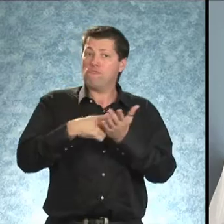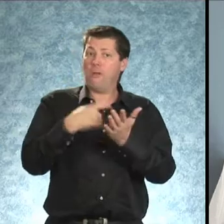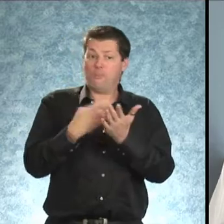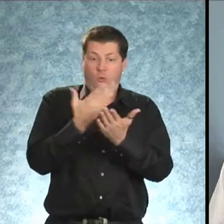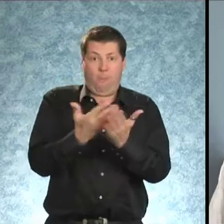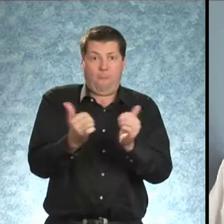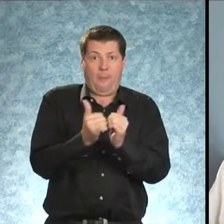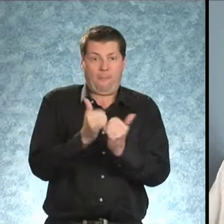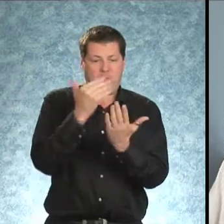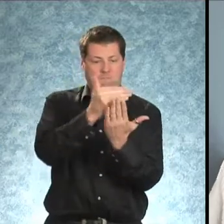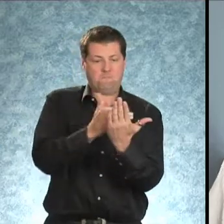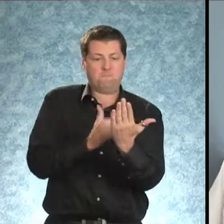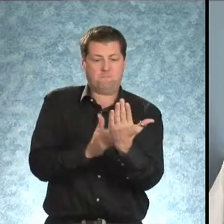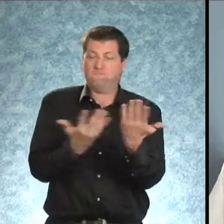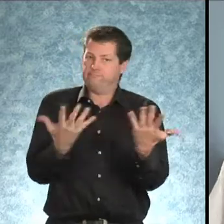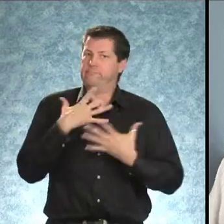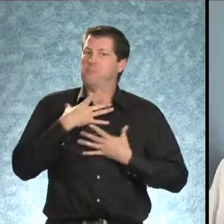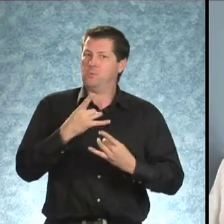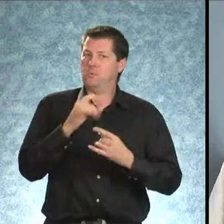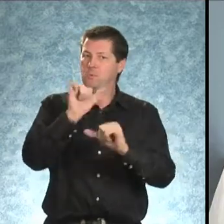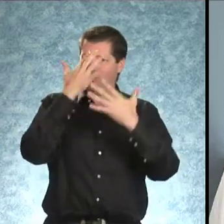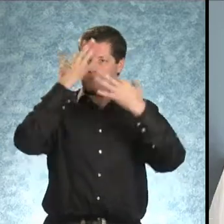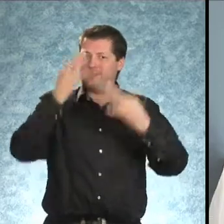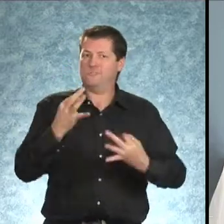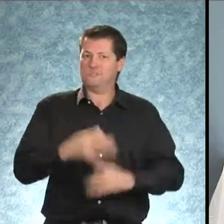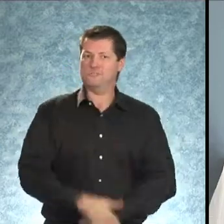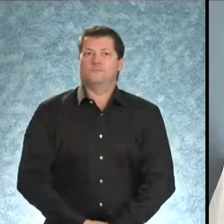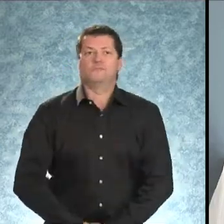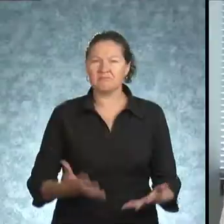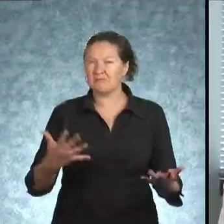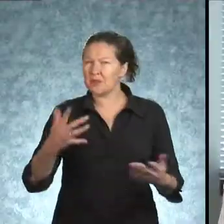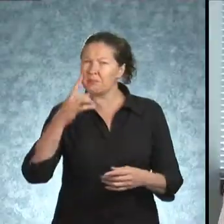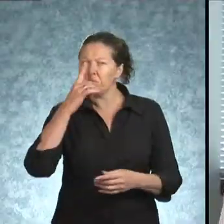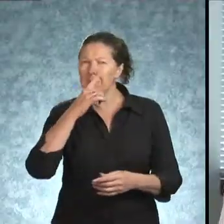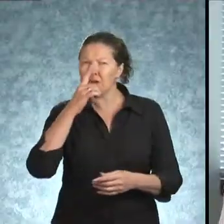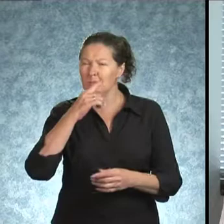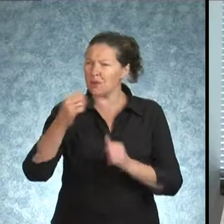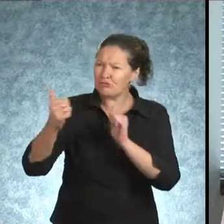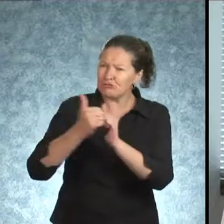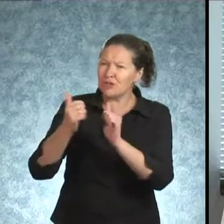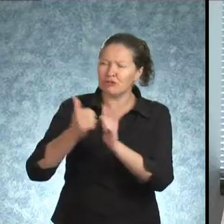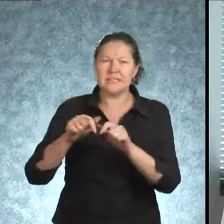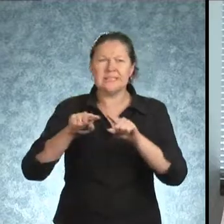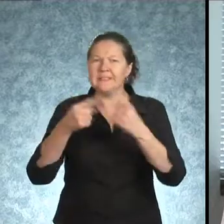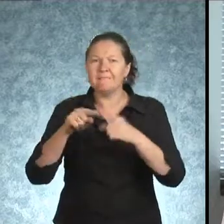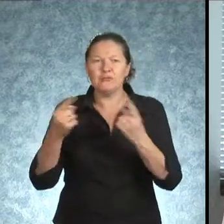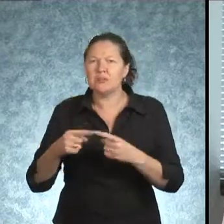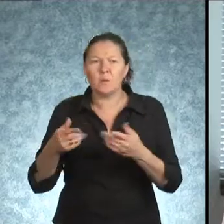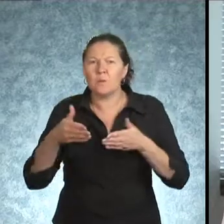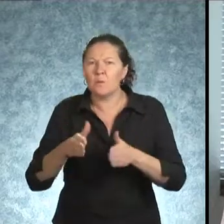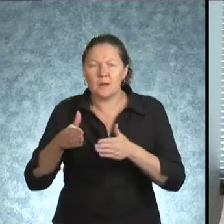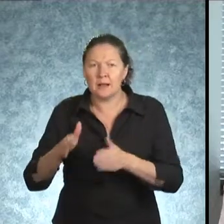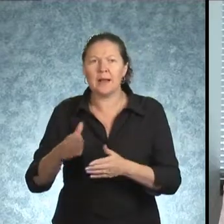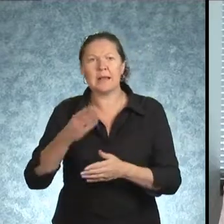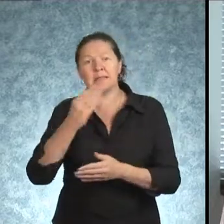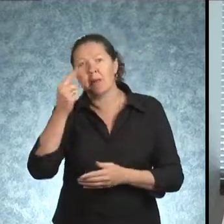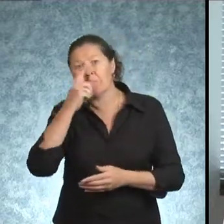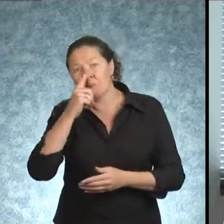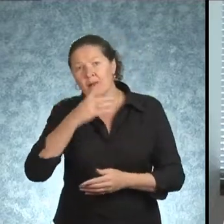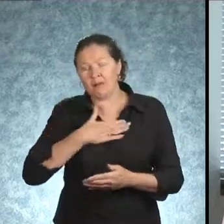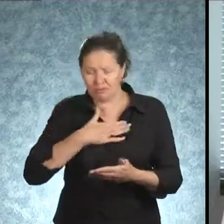neighbour. But if you feel that you'd like it written, then that's again a matter for you. People can come up with all sorts of agreements. Some people like to